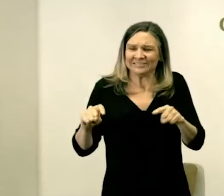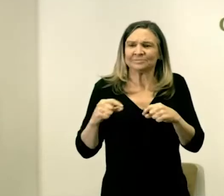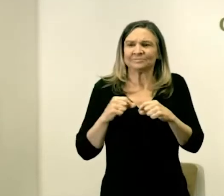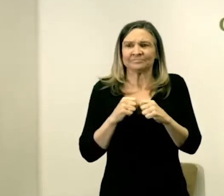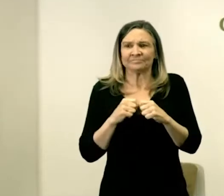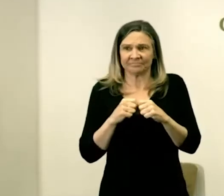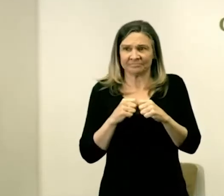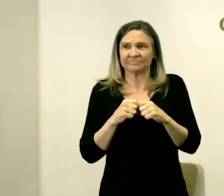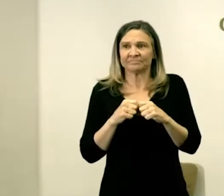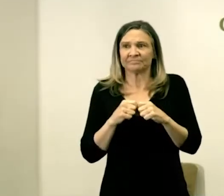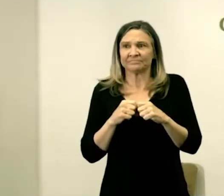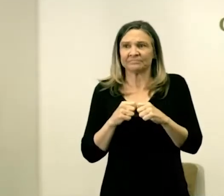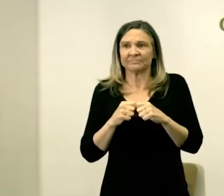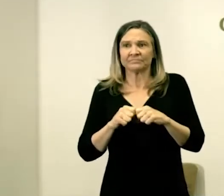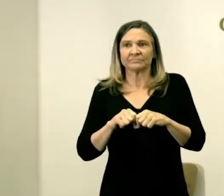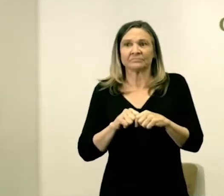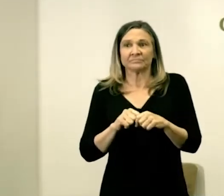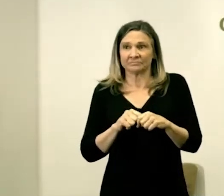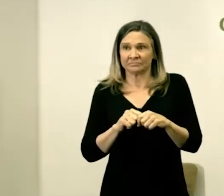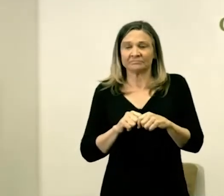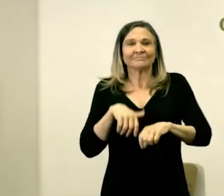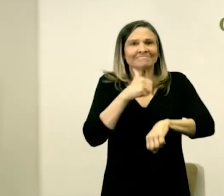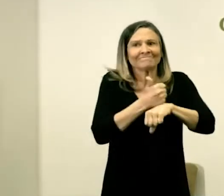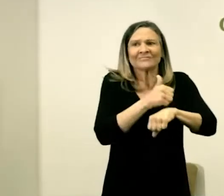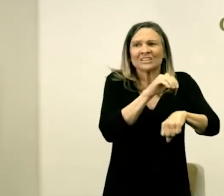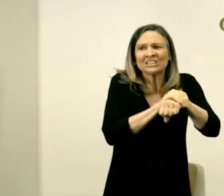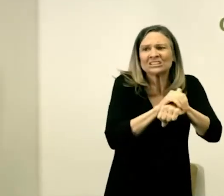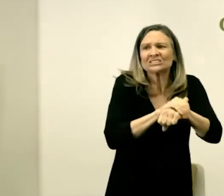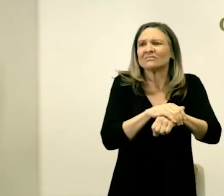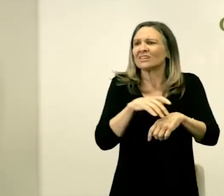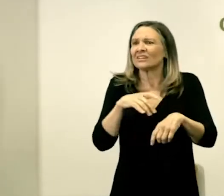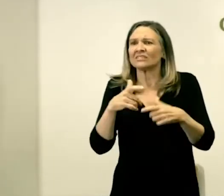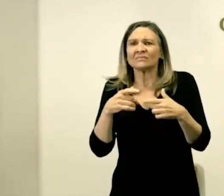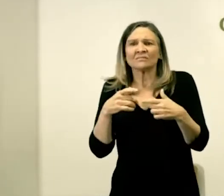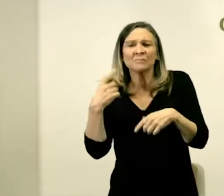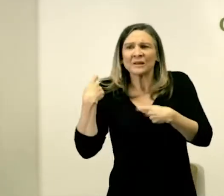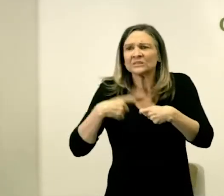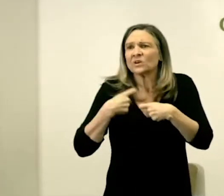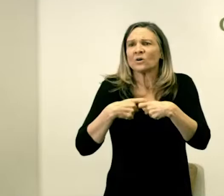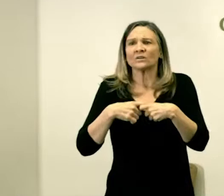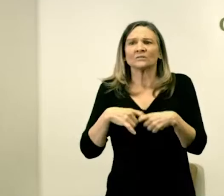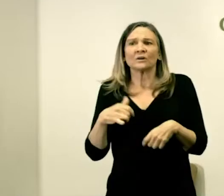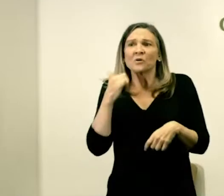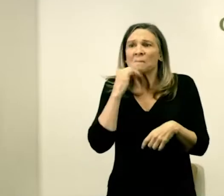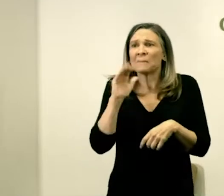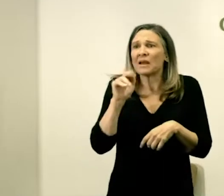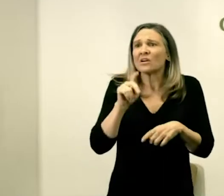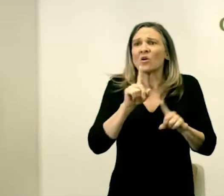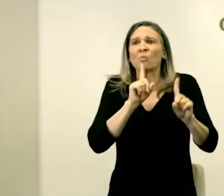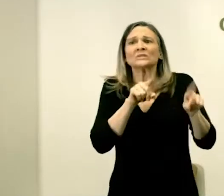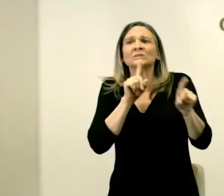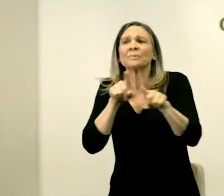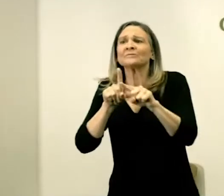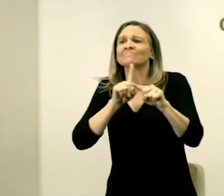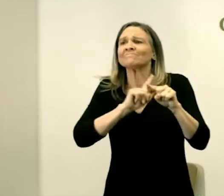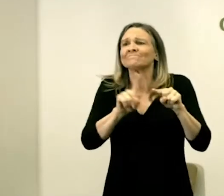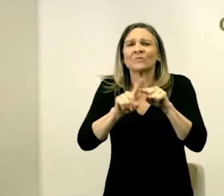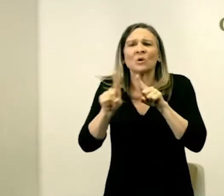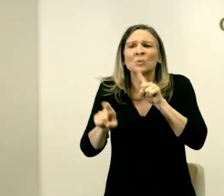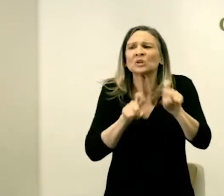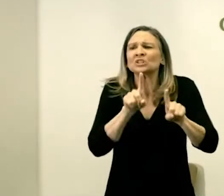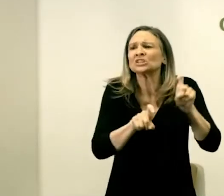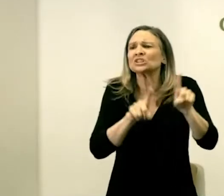Spanish and other languages, as well as provided phone banks to respond to the questions and assist their patients